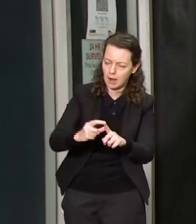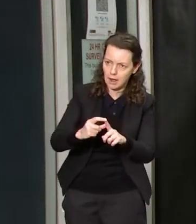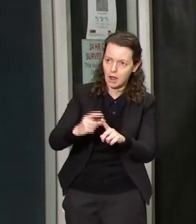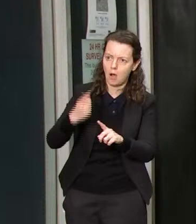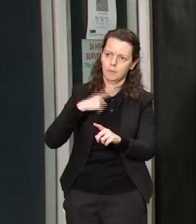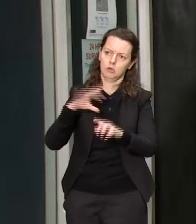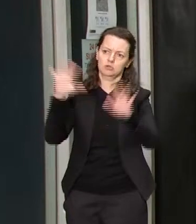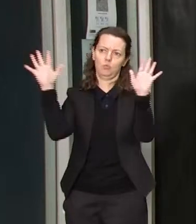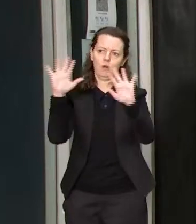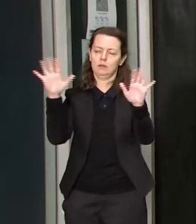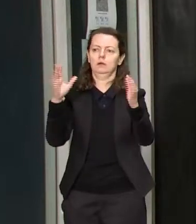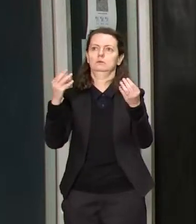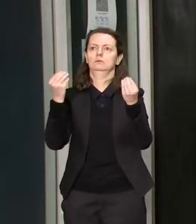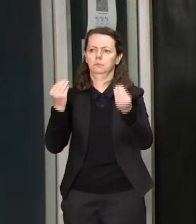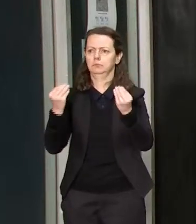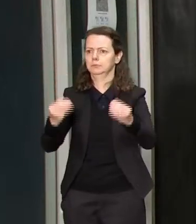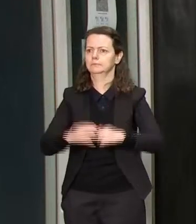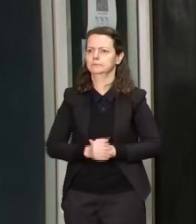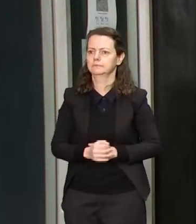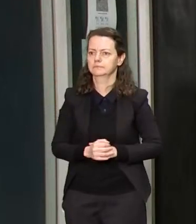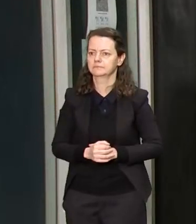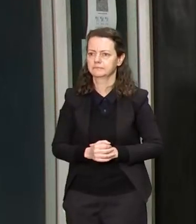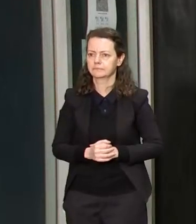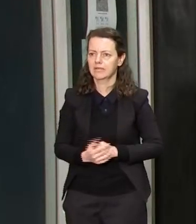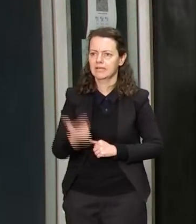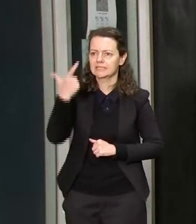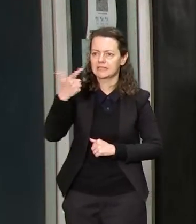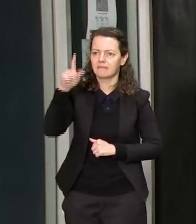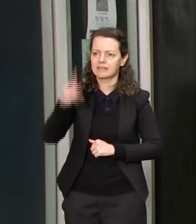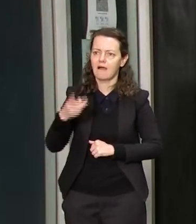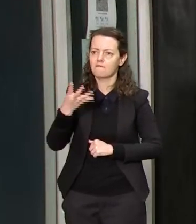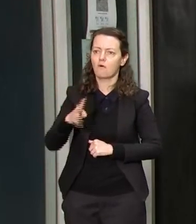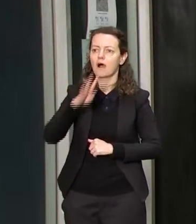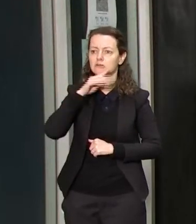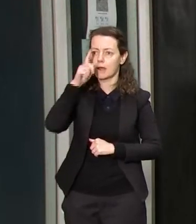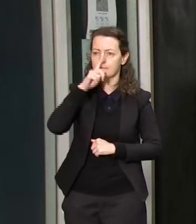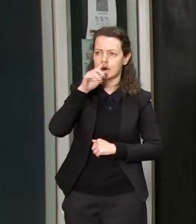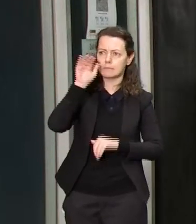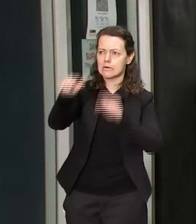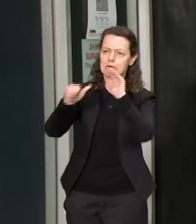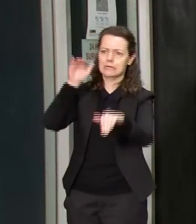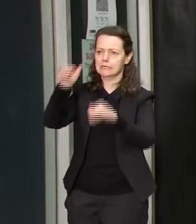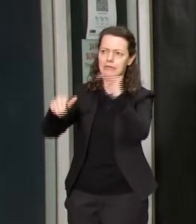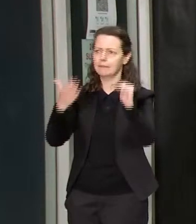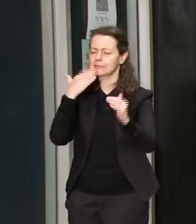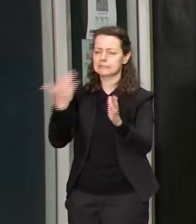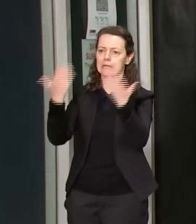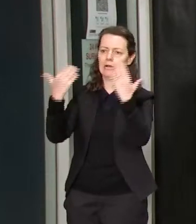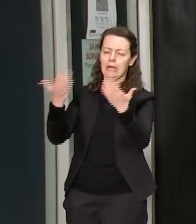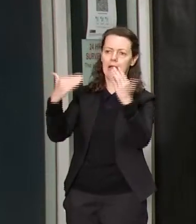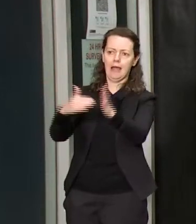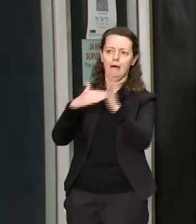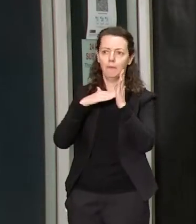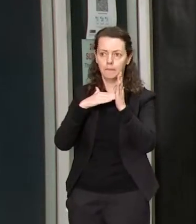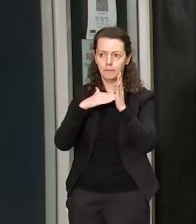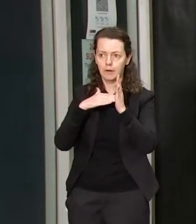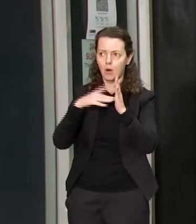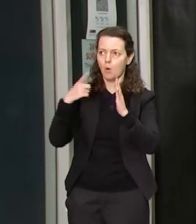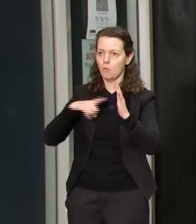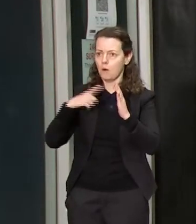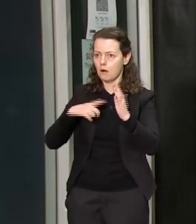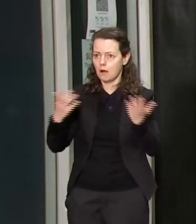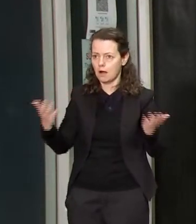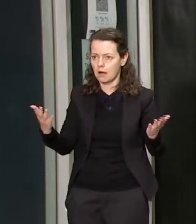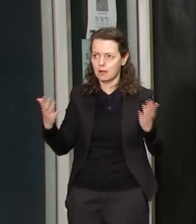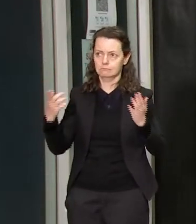saw. We've now seen over 7,400 requests for assistance here in Victoria relating to firstly